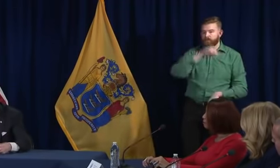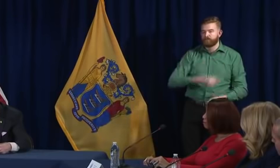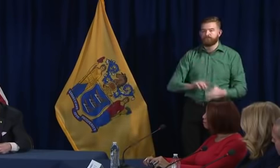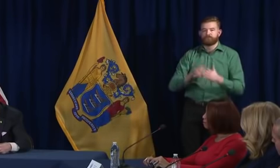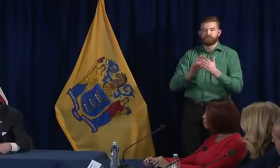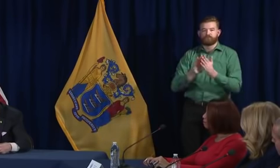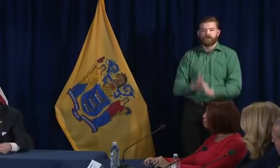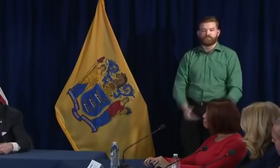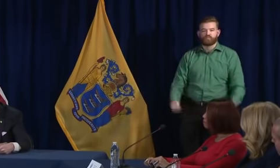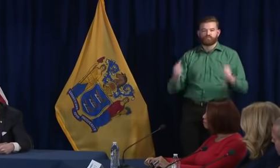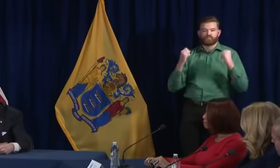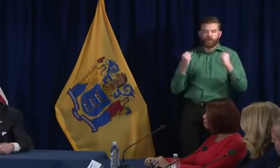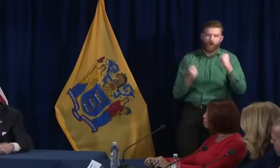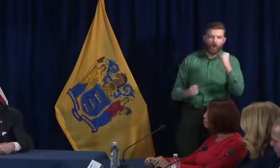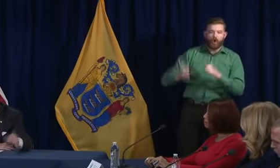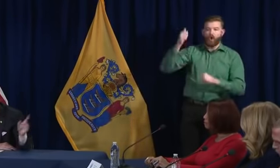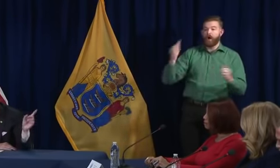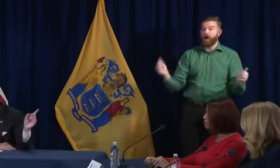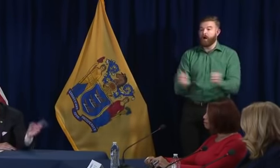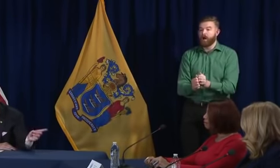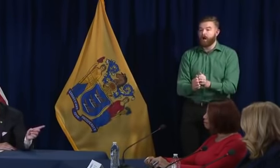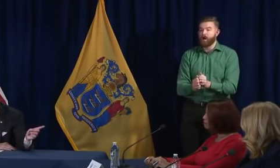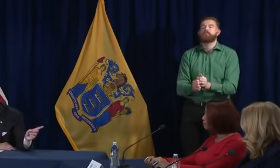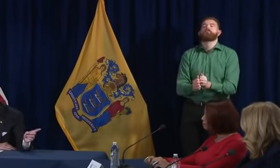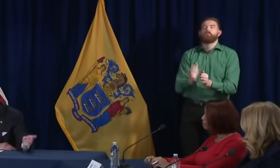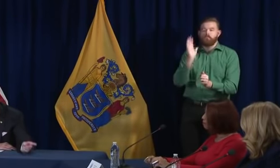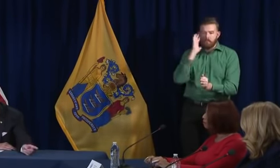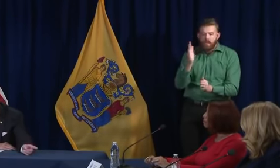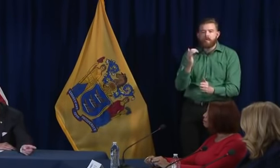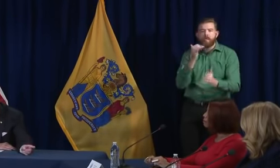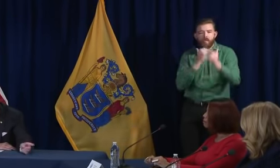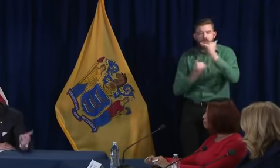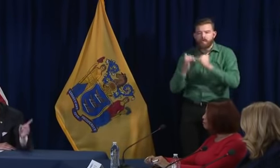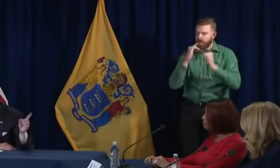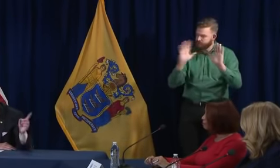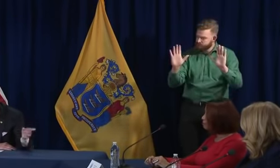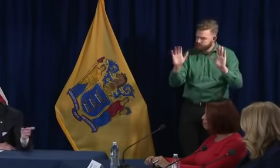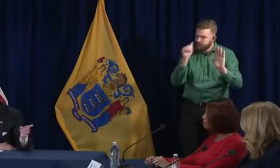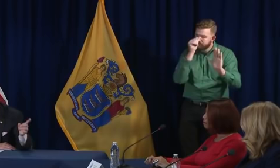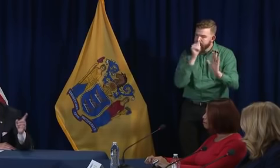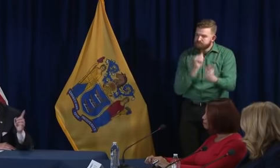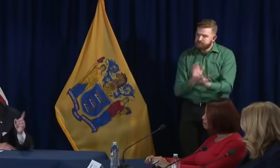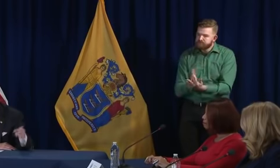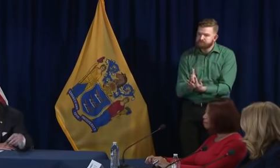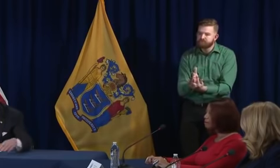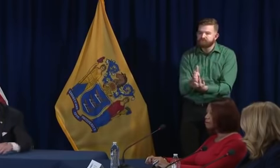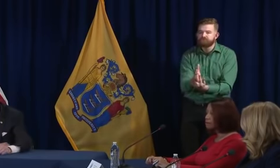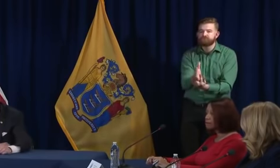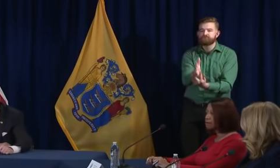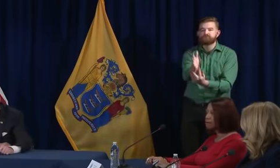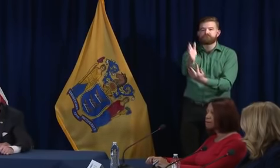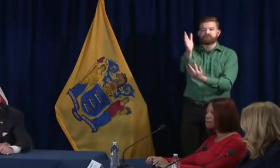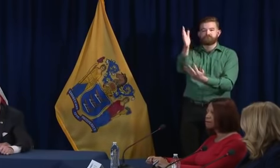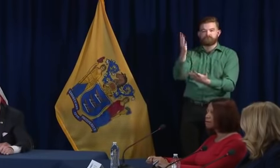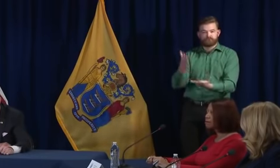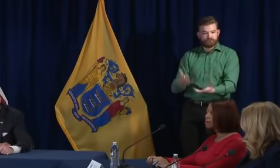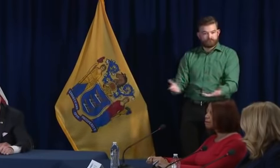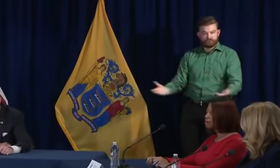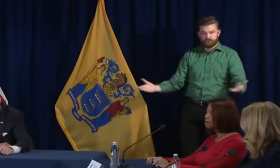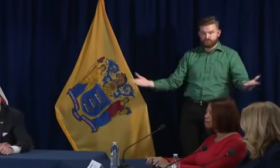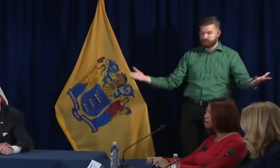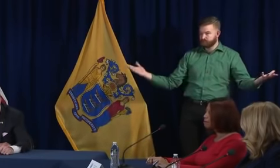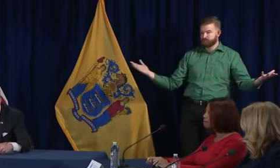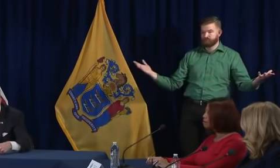being scathed, but we will get through this. On behalf of the Lieutenant Governor, Commissioner Johnson, Colonel Callahan,